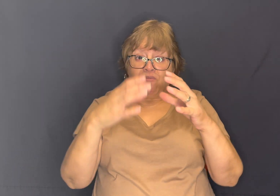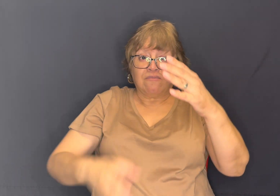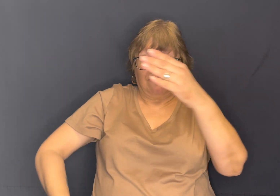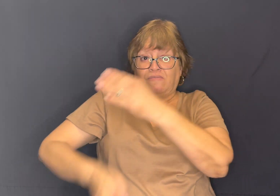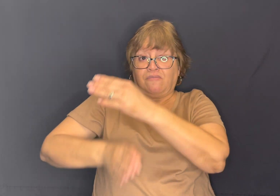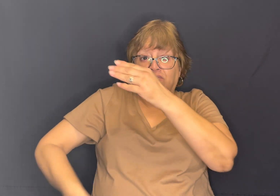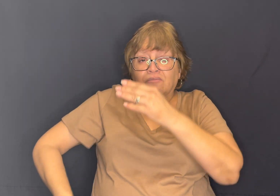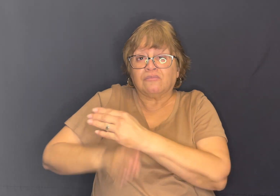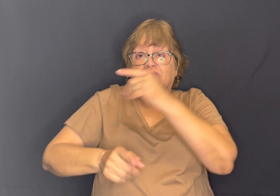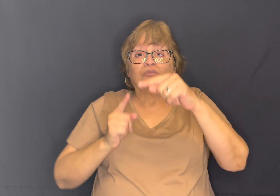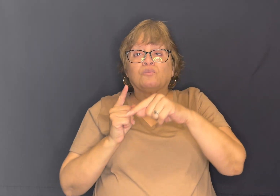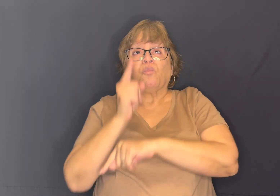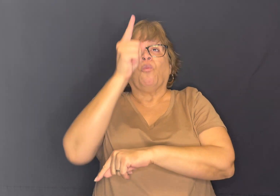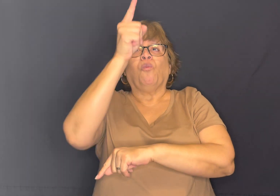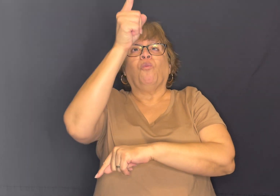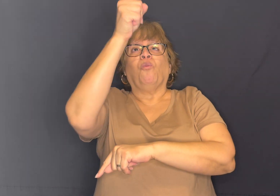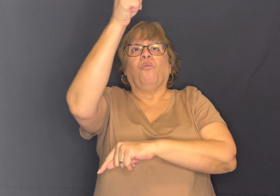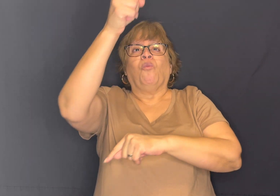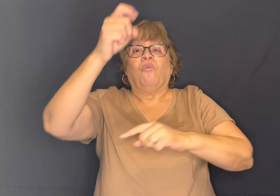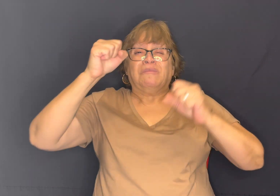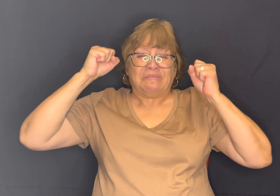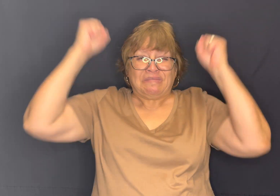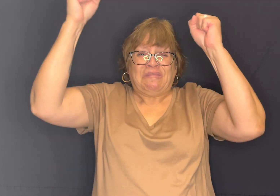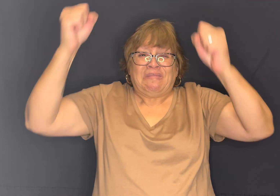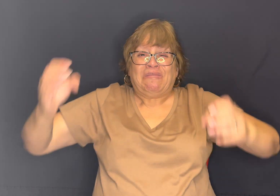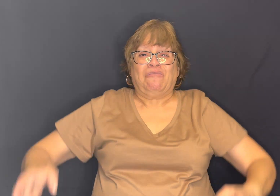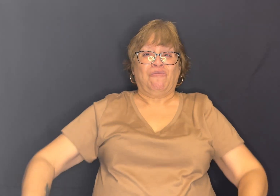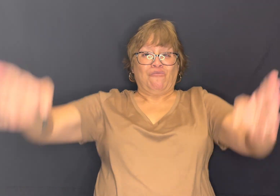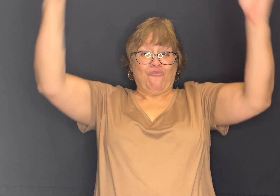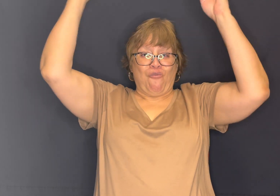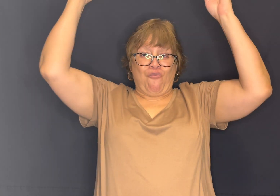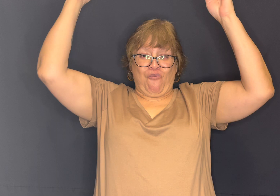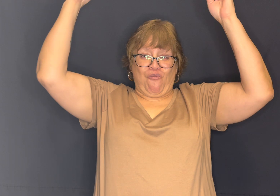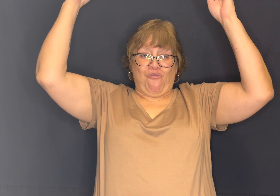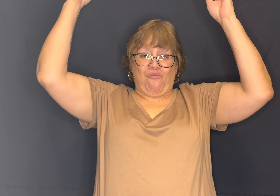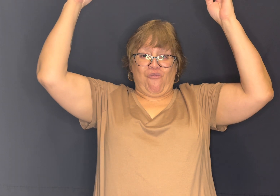Goal. Or touchdown. Goal.